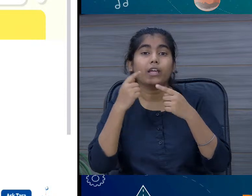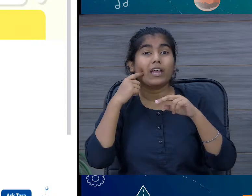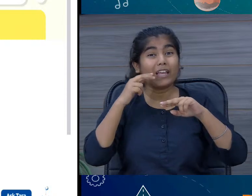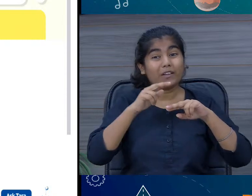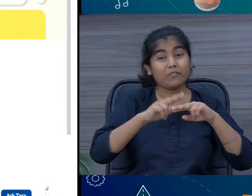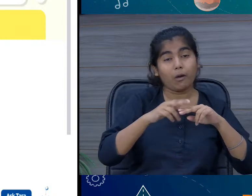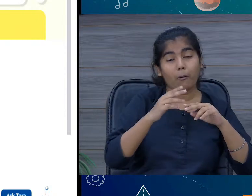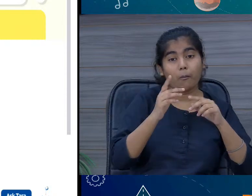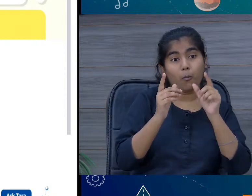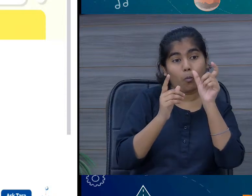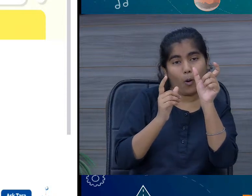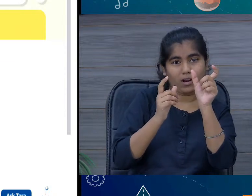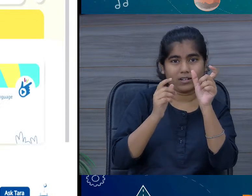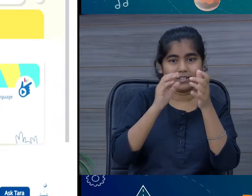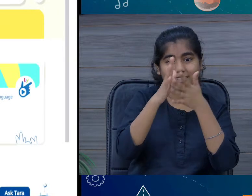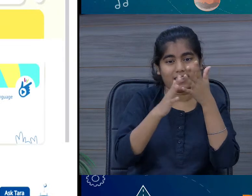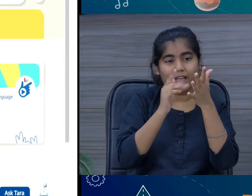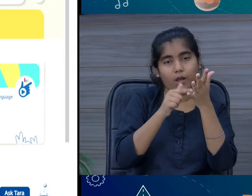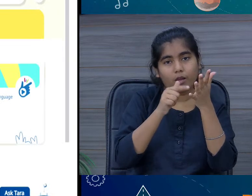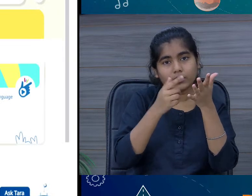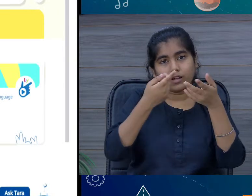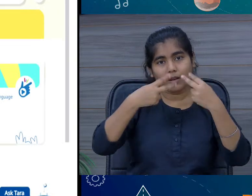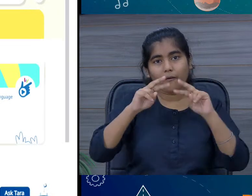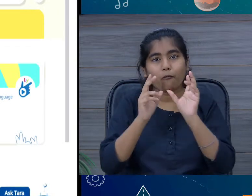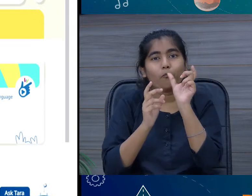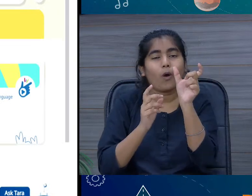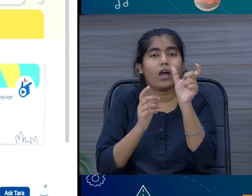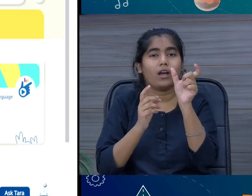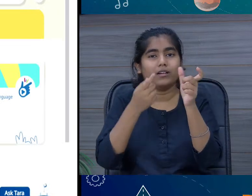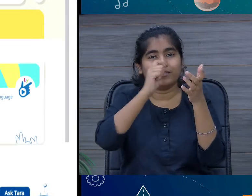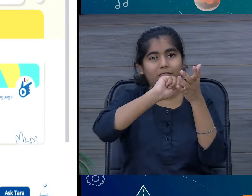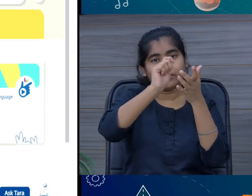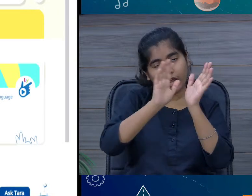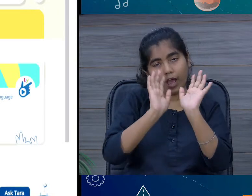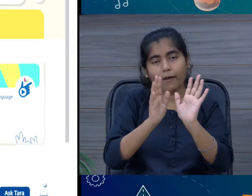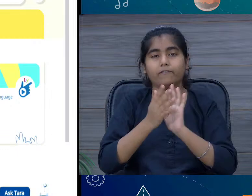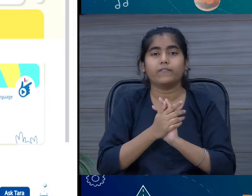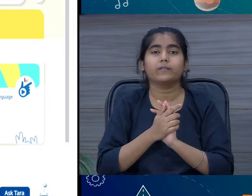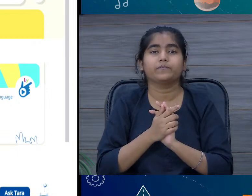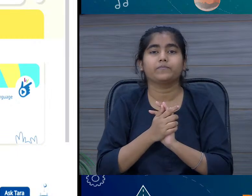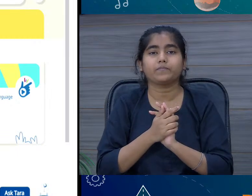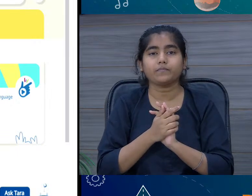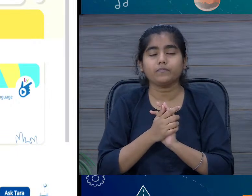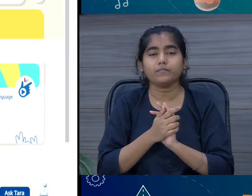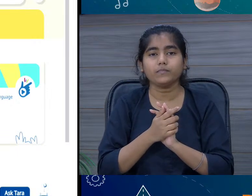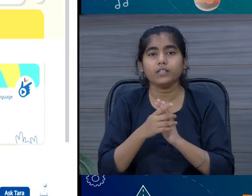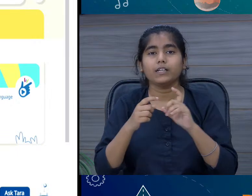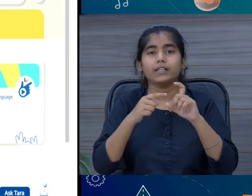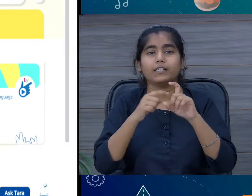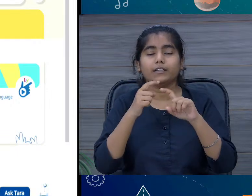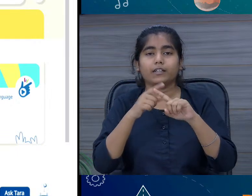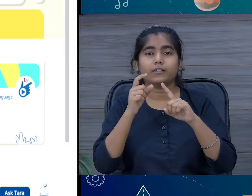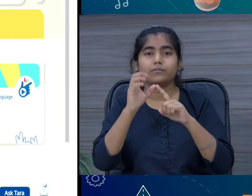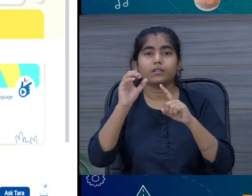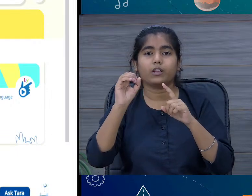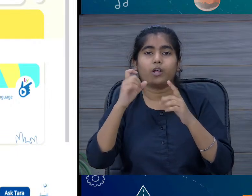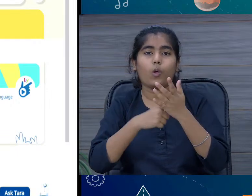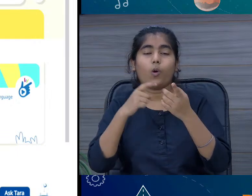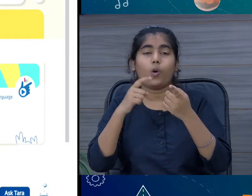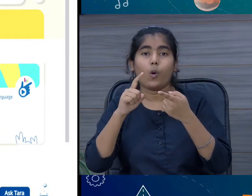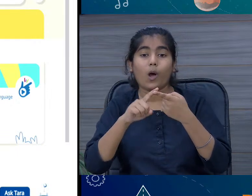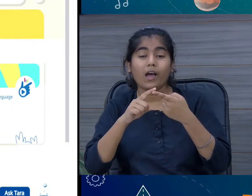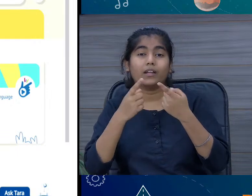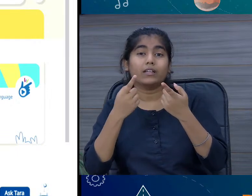even then you will be able to reach to this particular resource, which is Explore the World of Sign Language. This